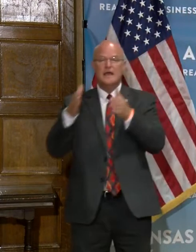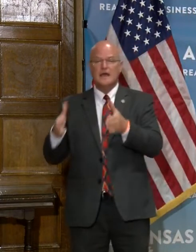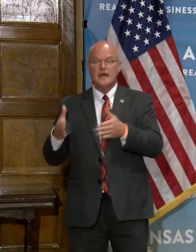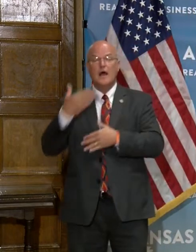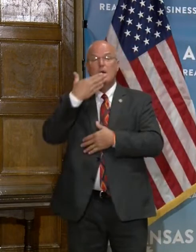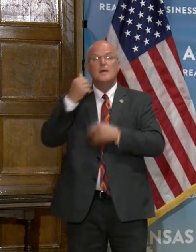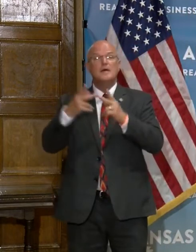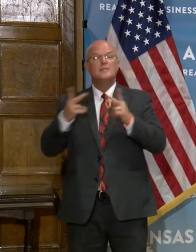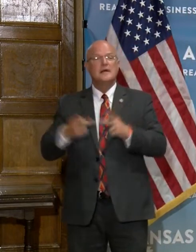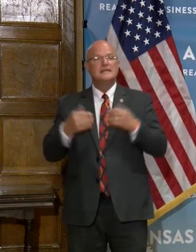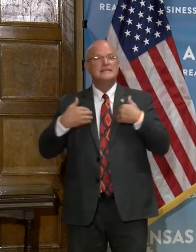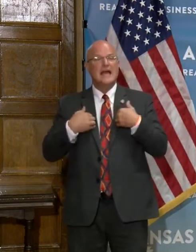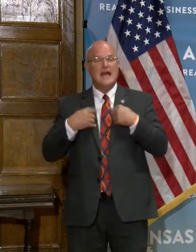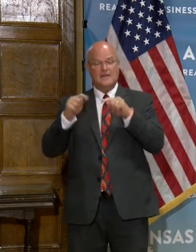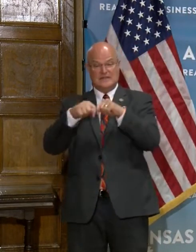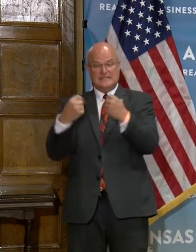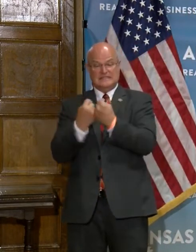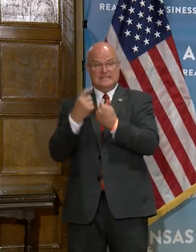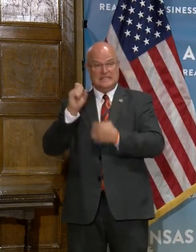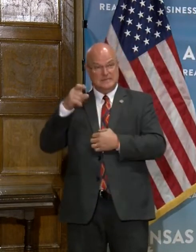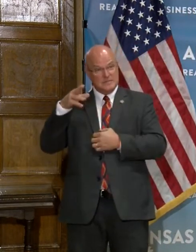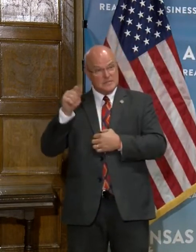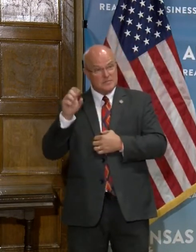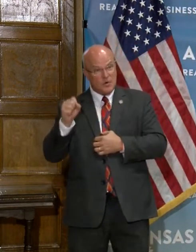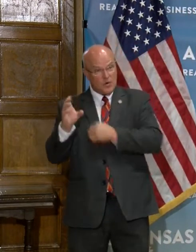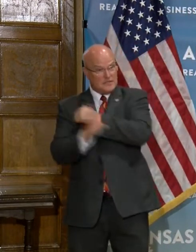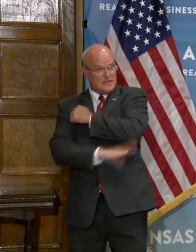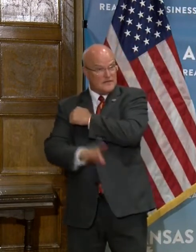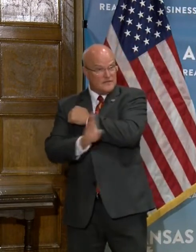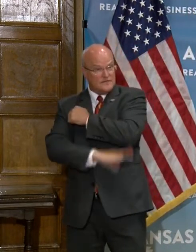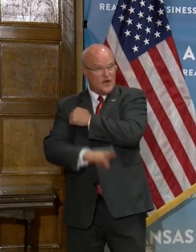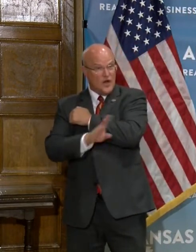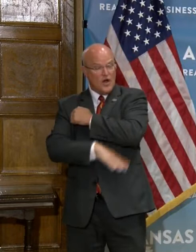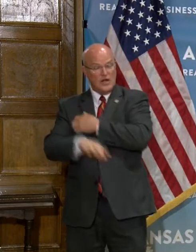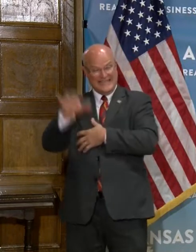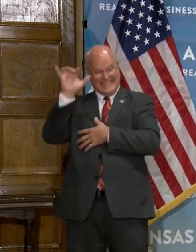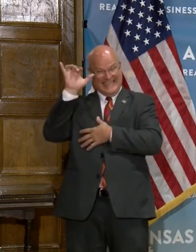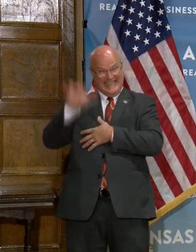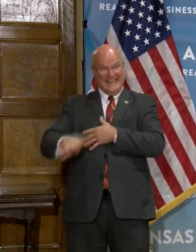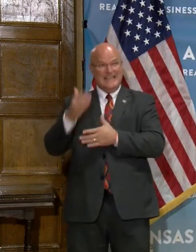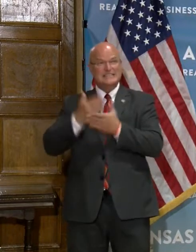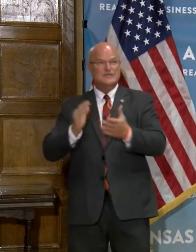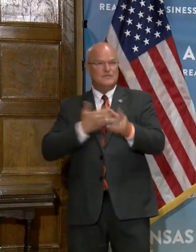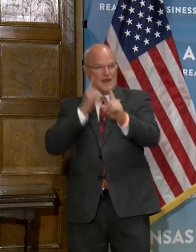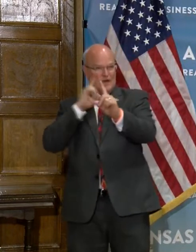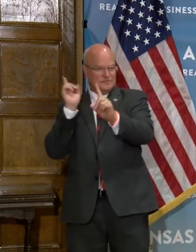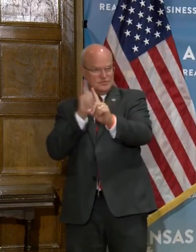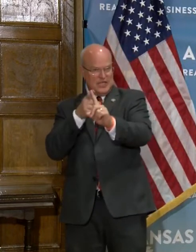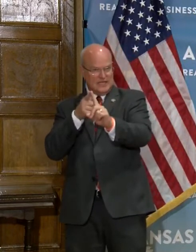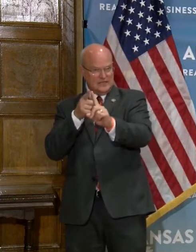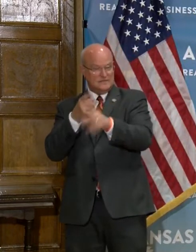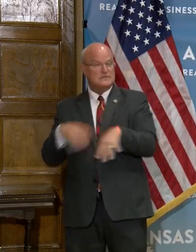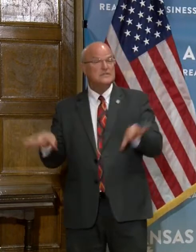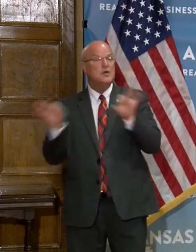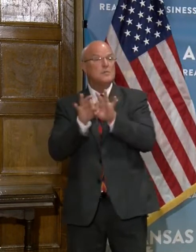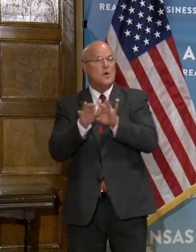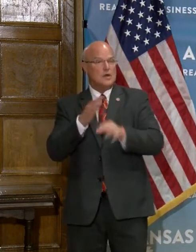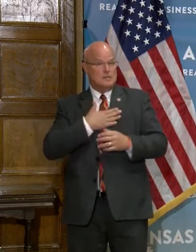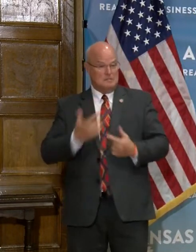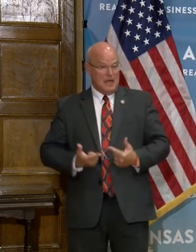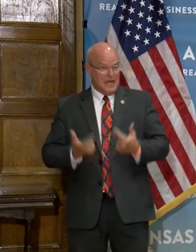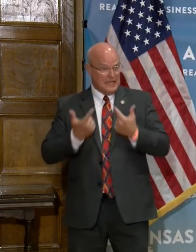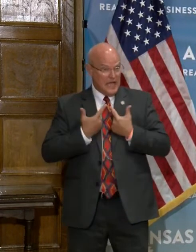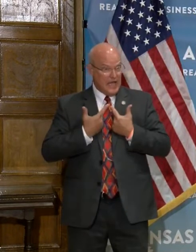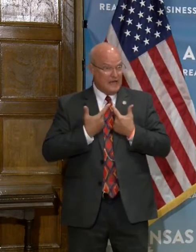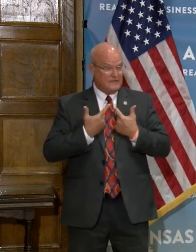position to have some type of team sports this fall, and that is some of our objective. It is important in my life